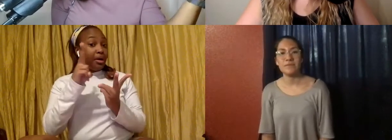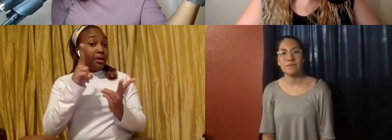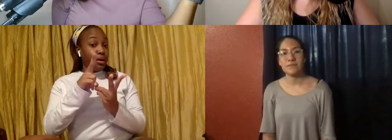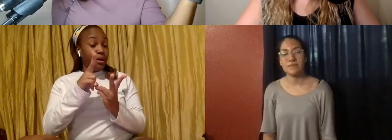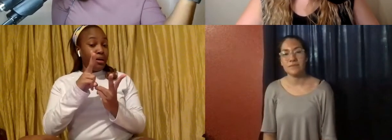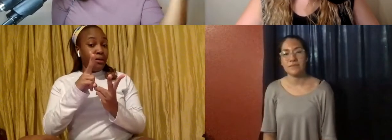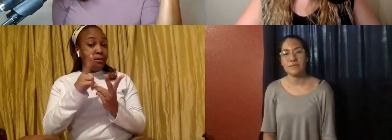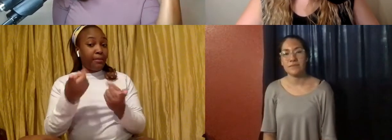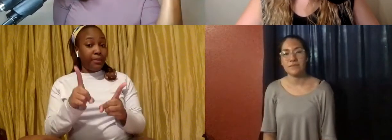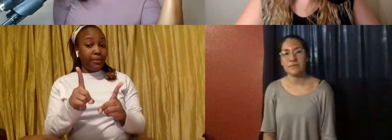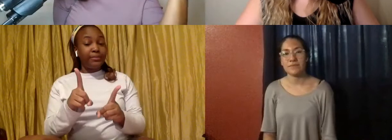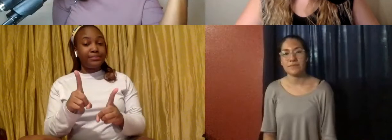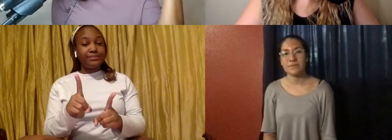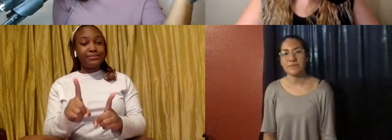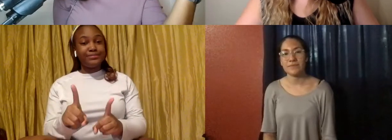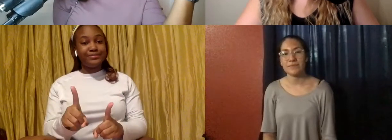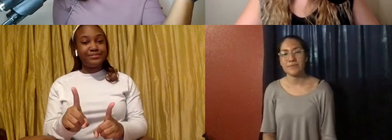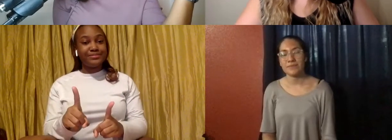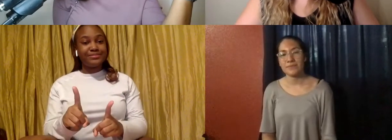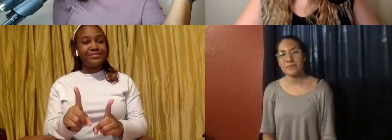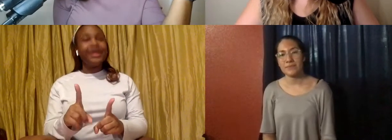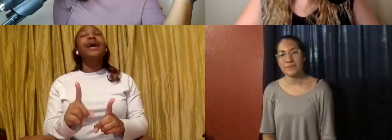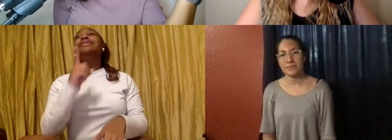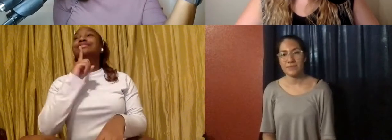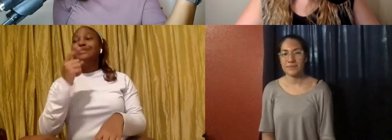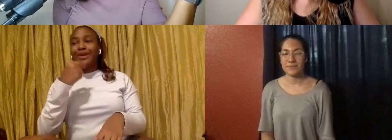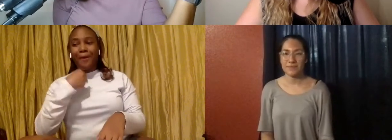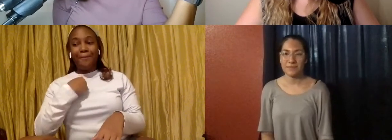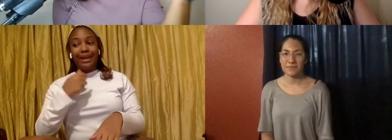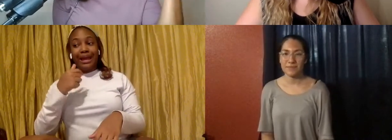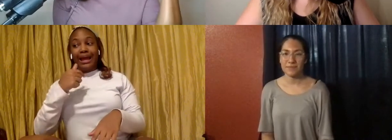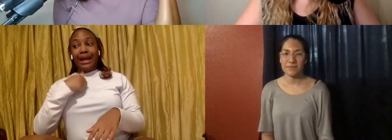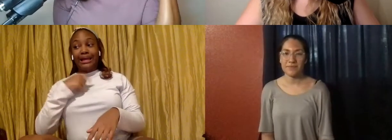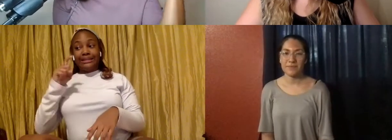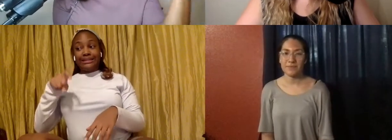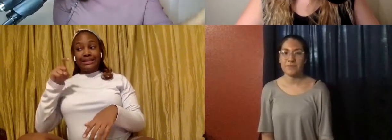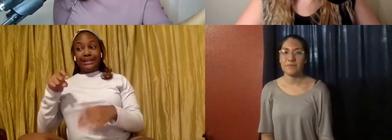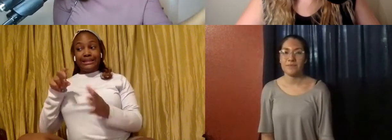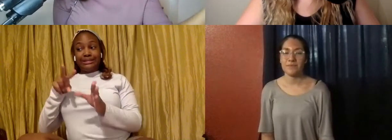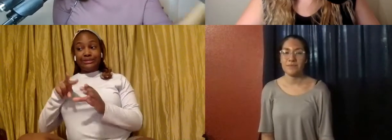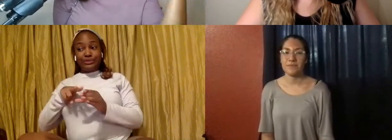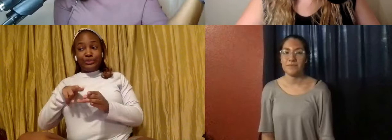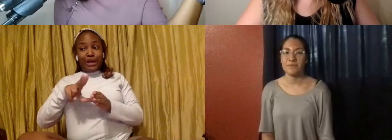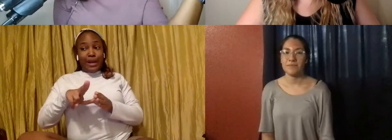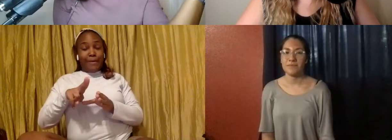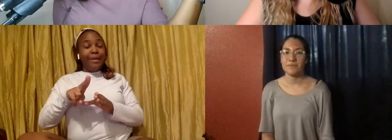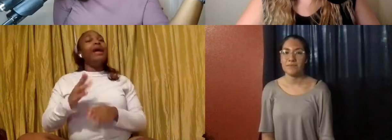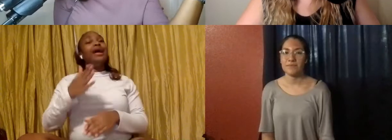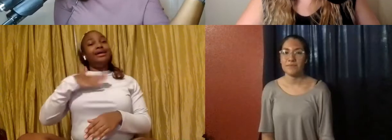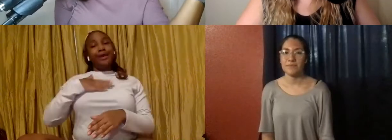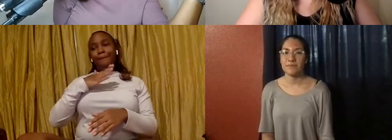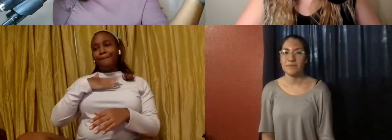upon themselves to tell me that I needed to trim. And then my now life partner is telling me,